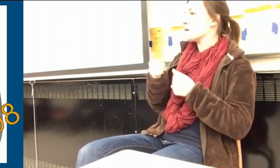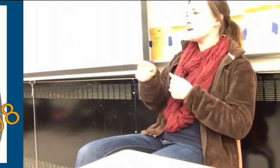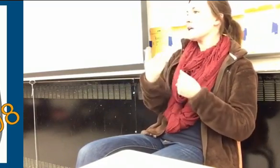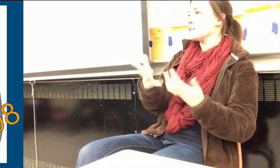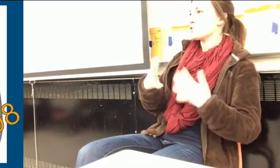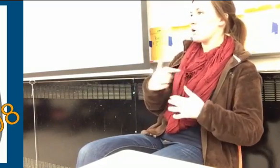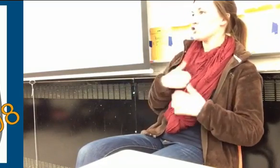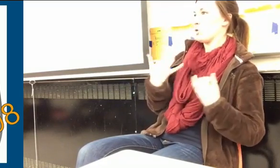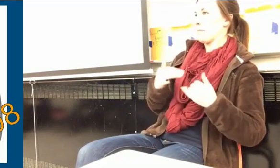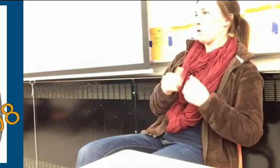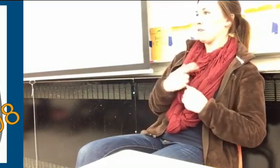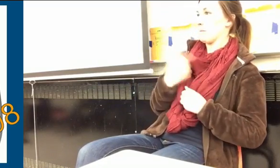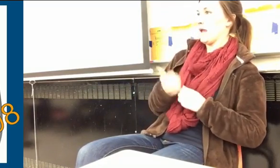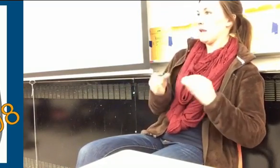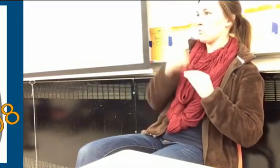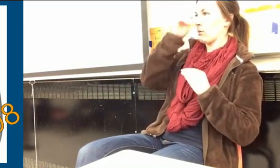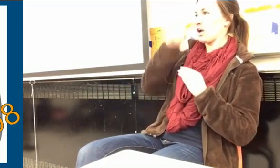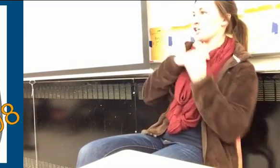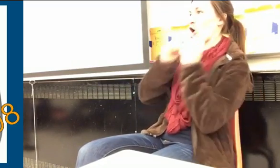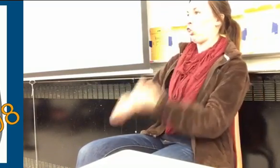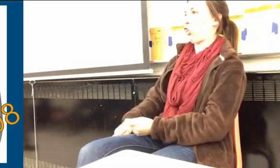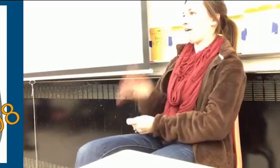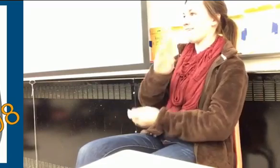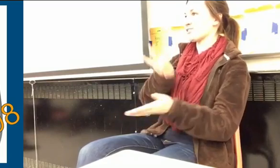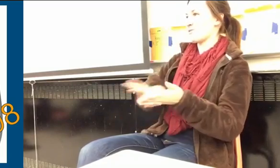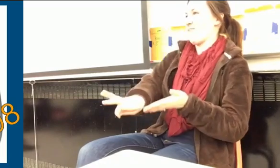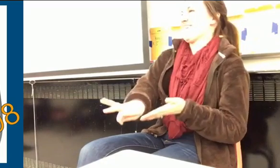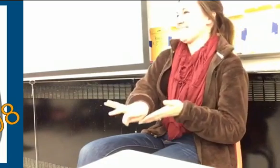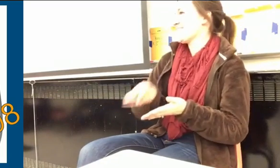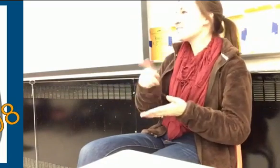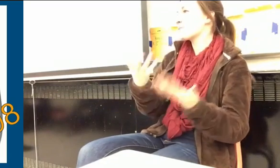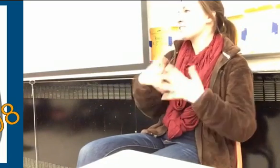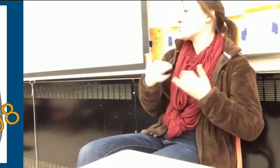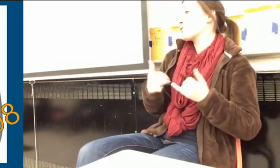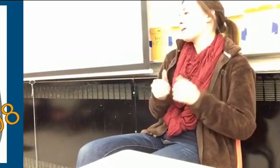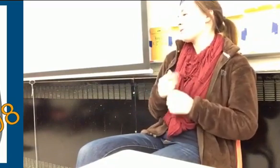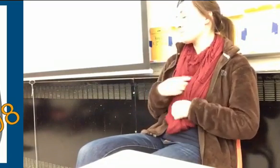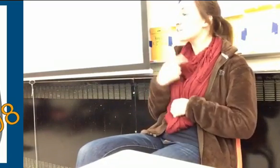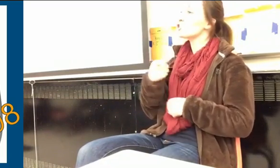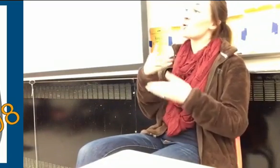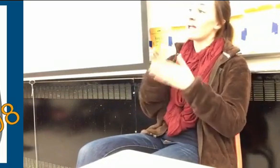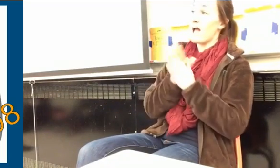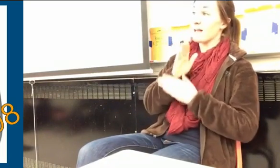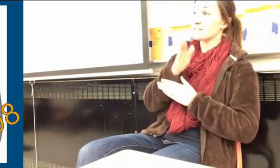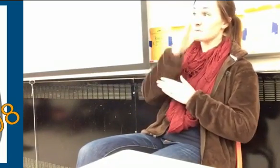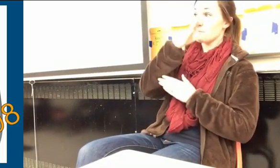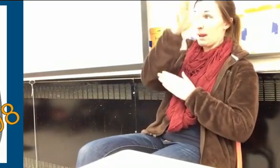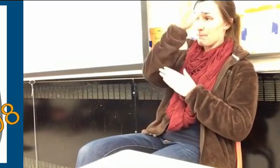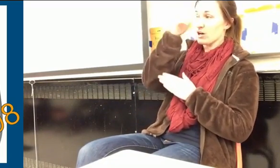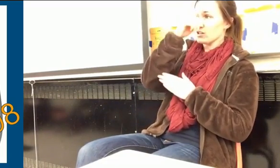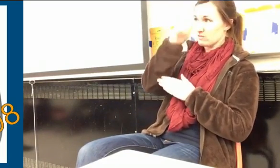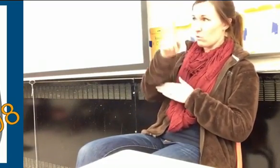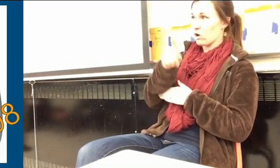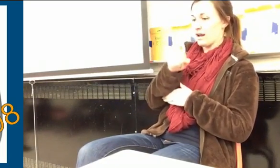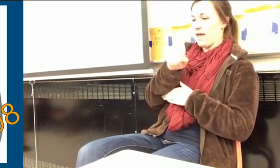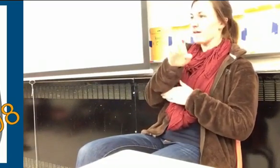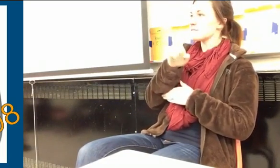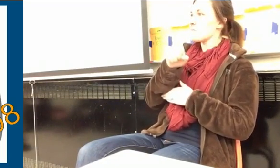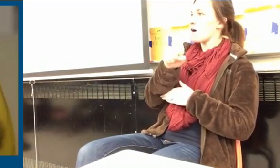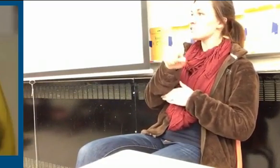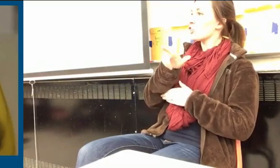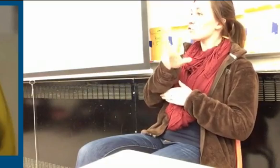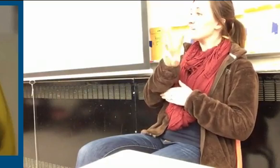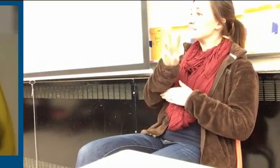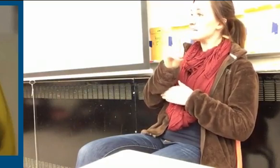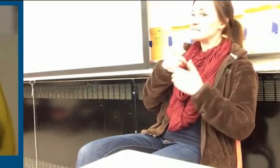him down. So he asked a couple years ago for my parents for an Xbox 360 controller. And it looks